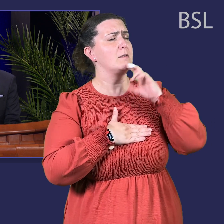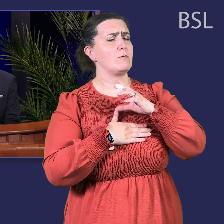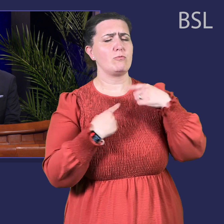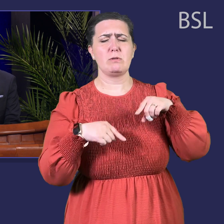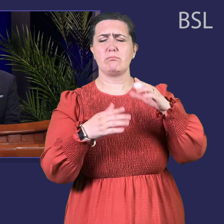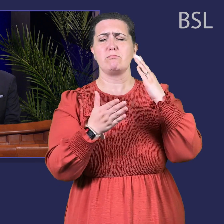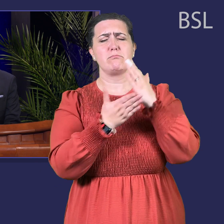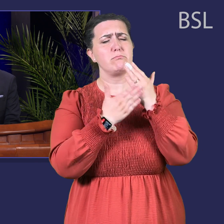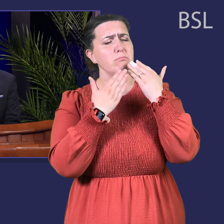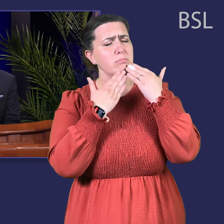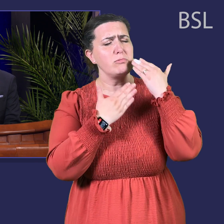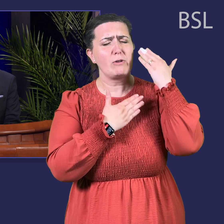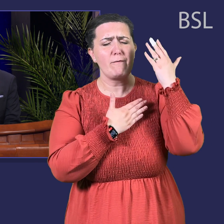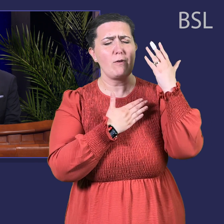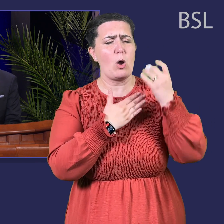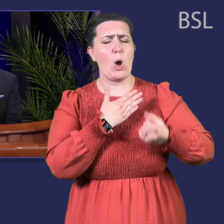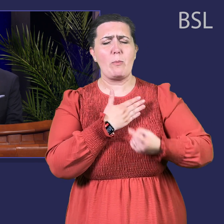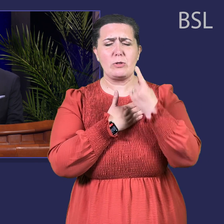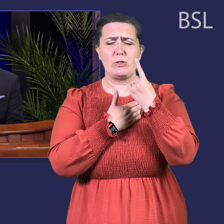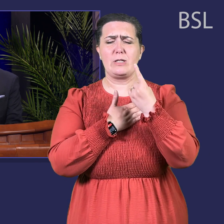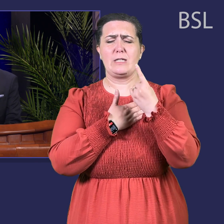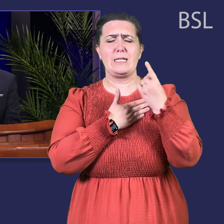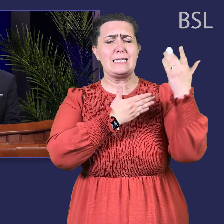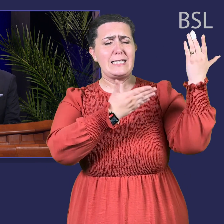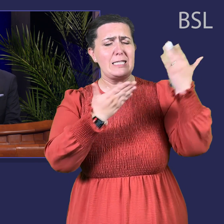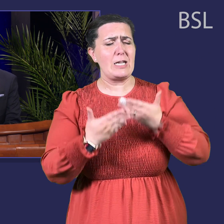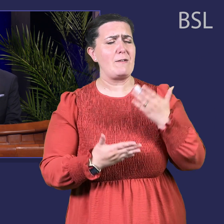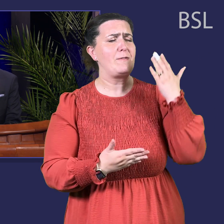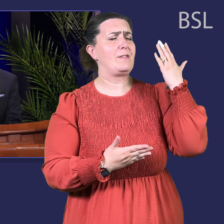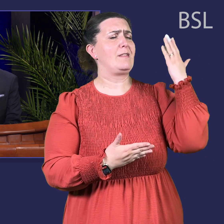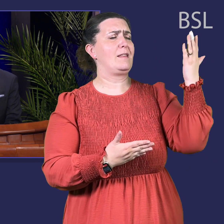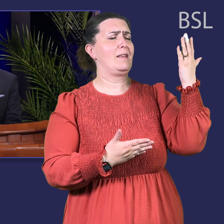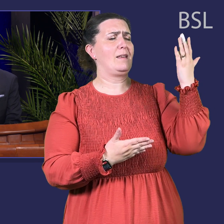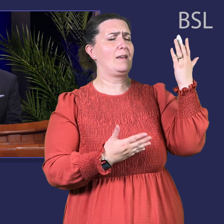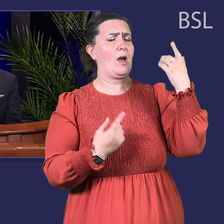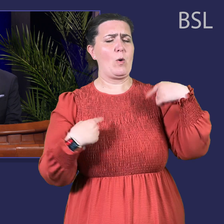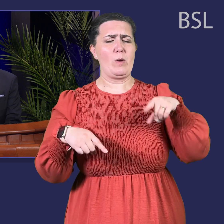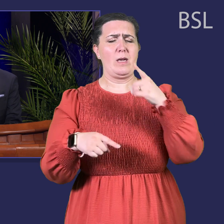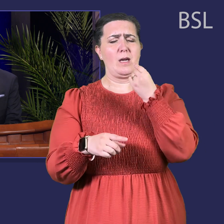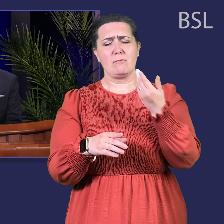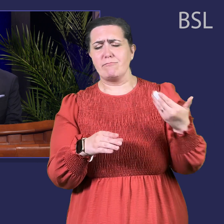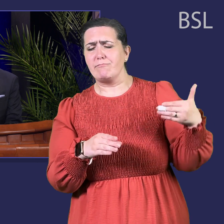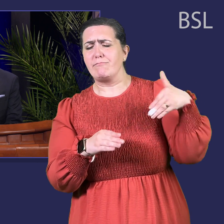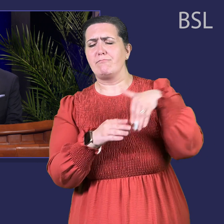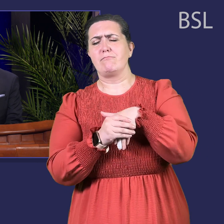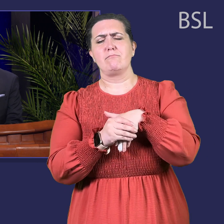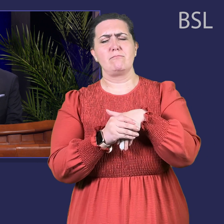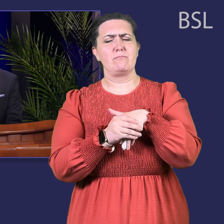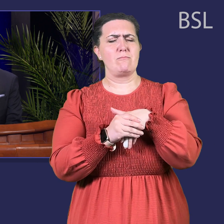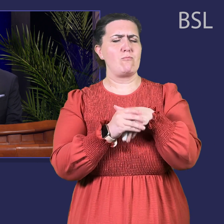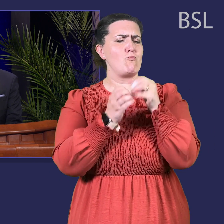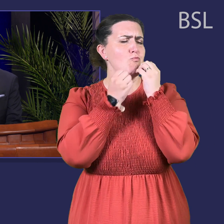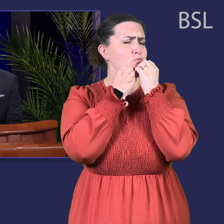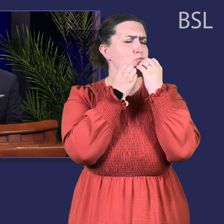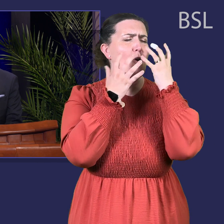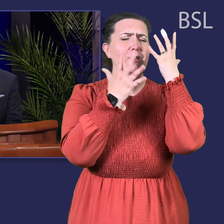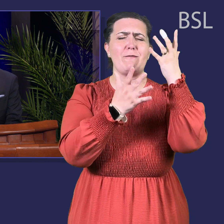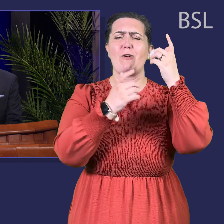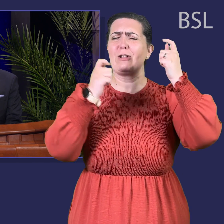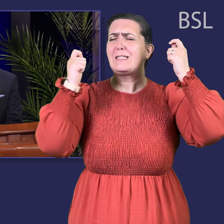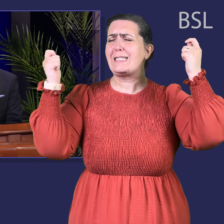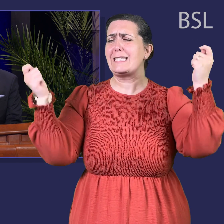Son. We are so grateful for the opportunity to serve Thee and to be part of this